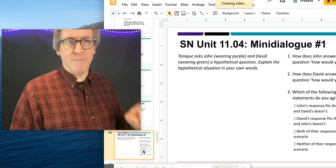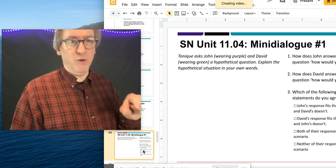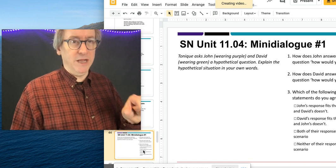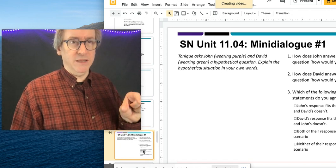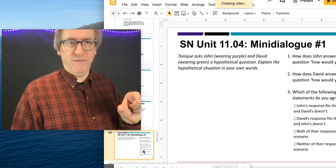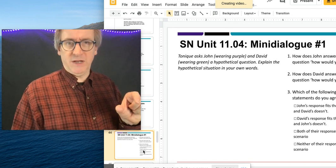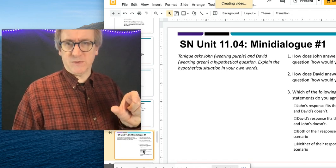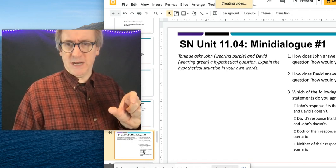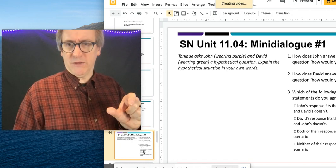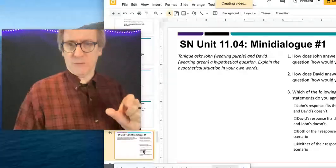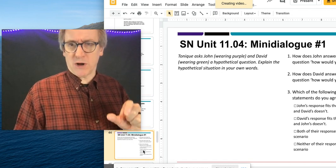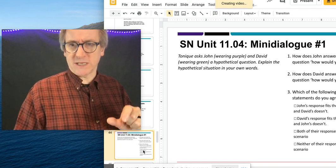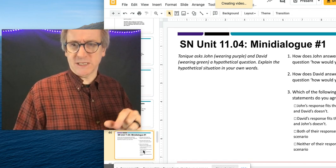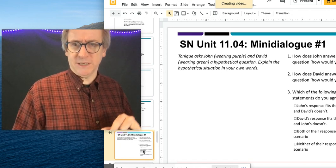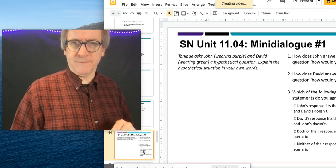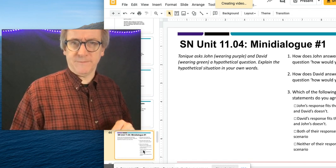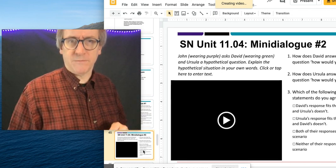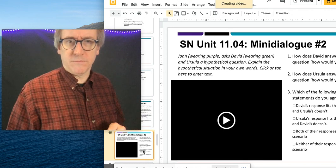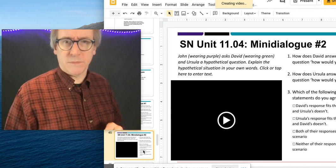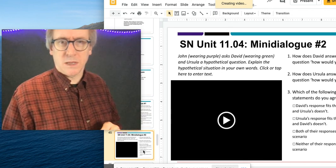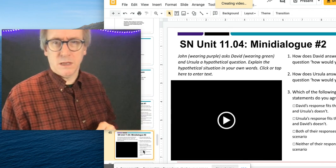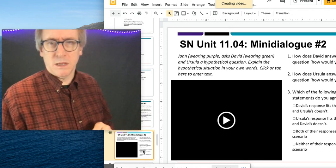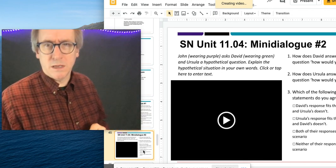And I'm putting in the videos right now, they're processing.